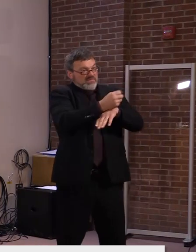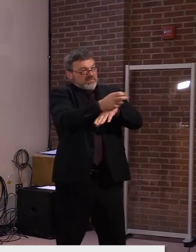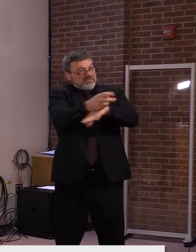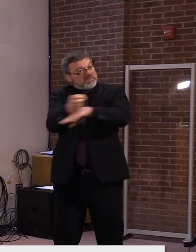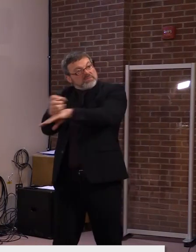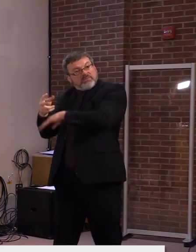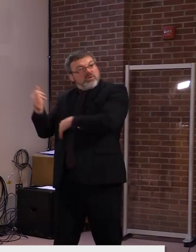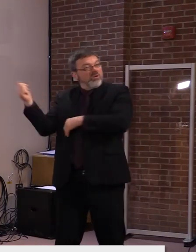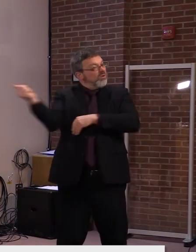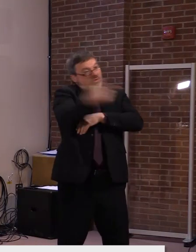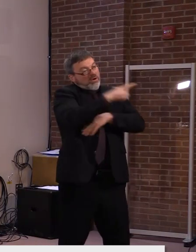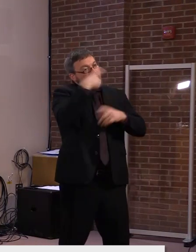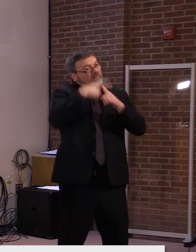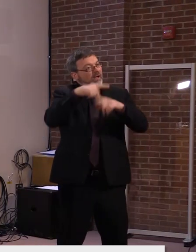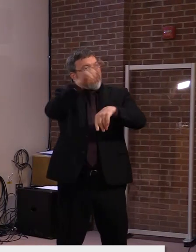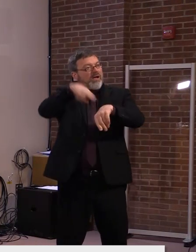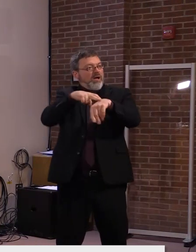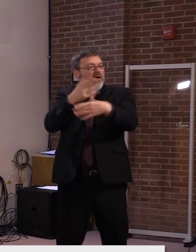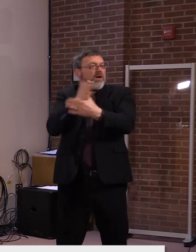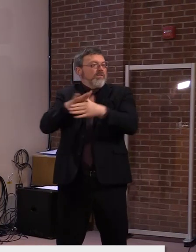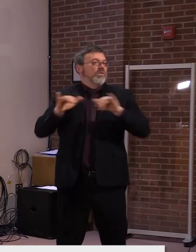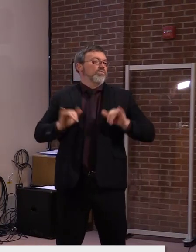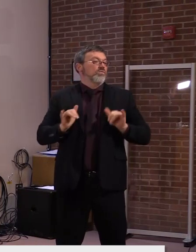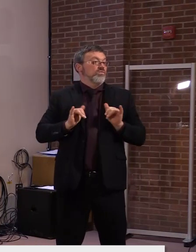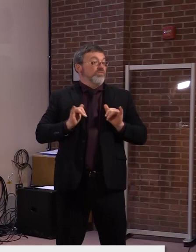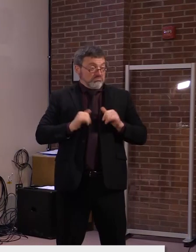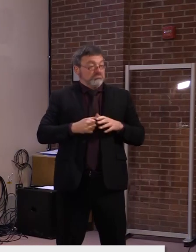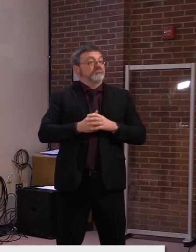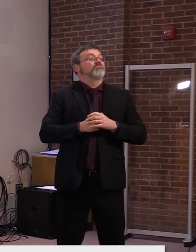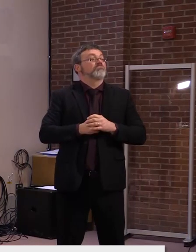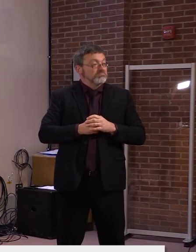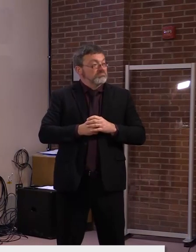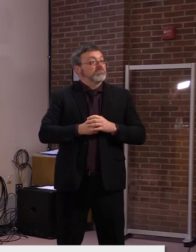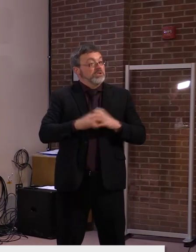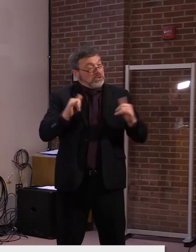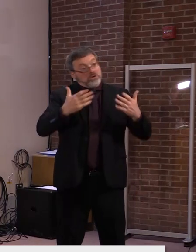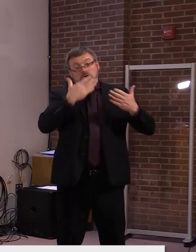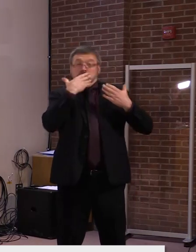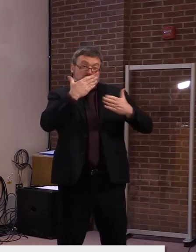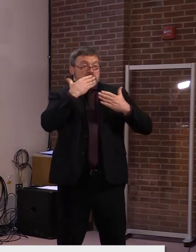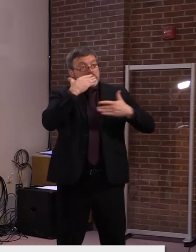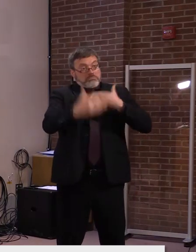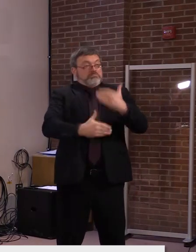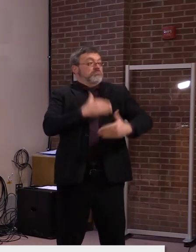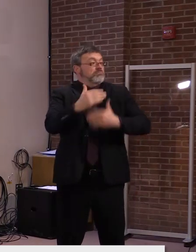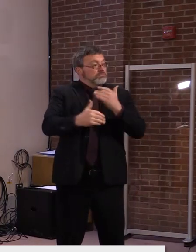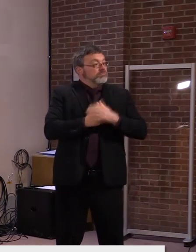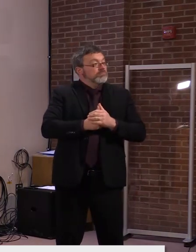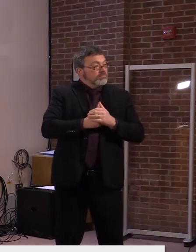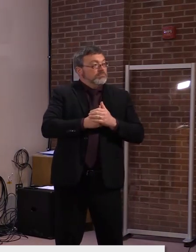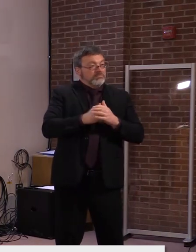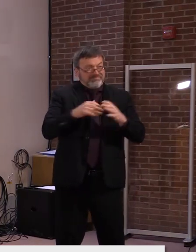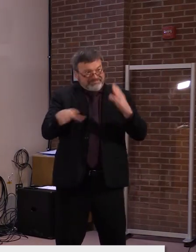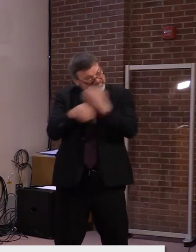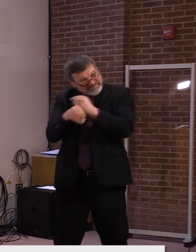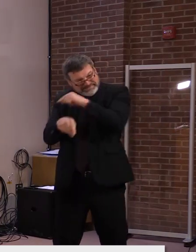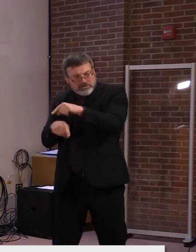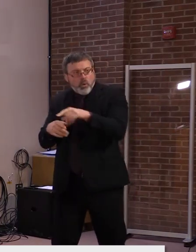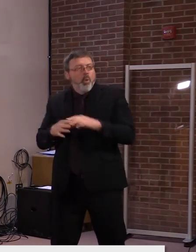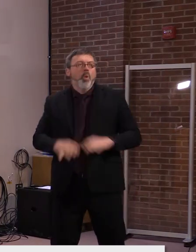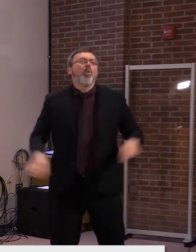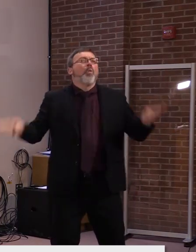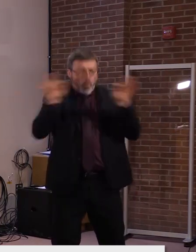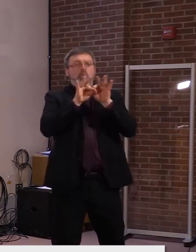So encouraging sign there as well in terms of getting the most vulnerable their booster shot. Looking around Vermont in